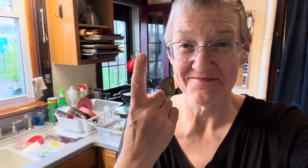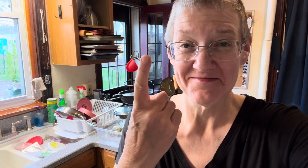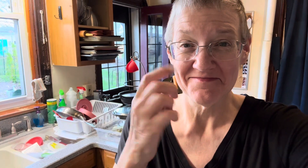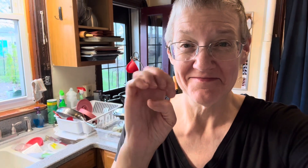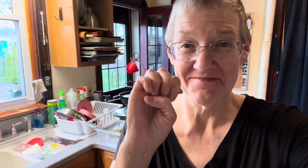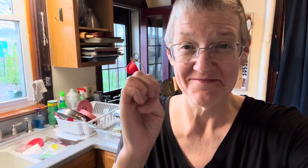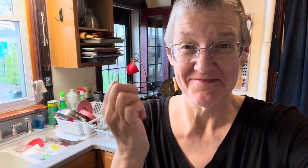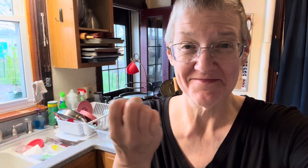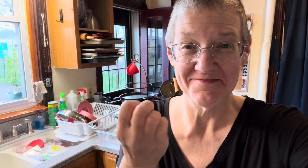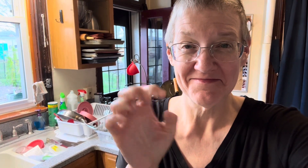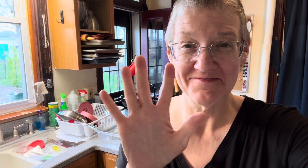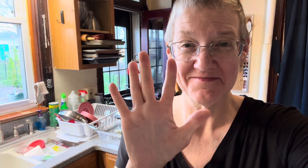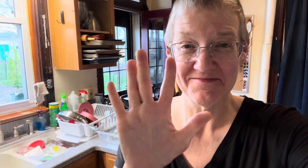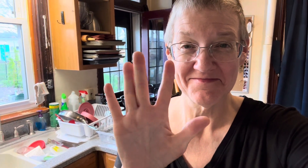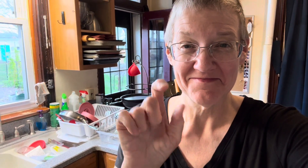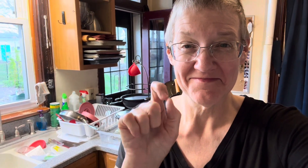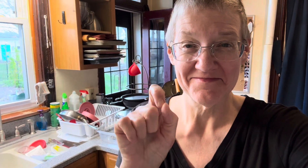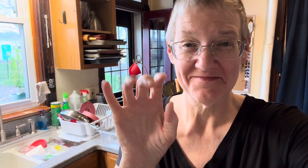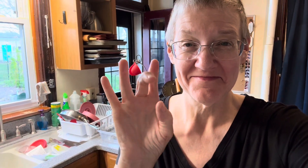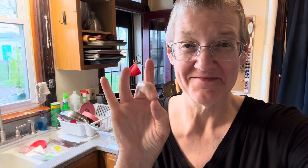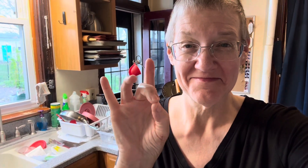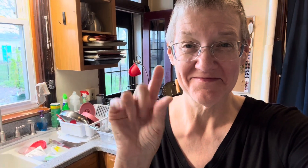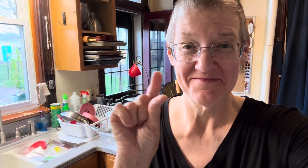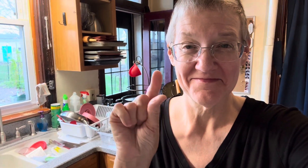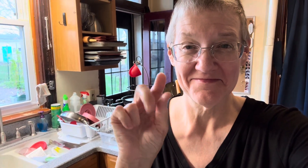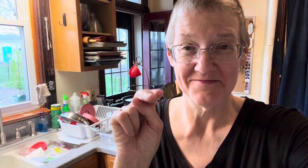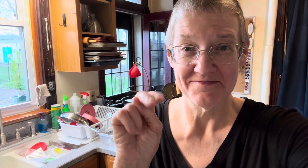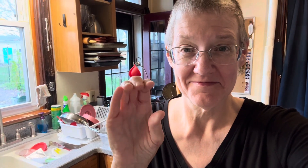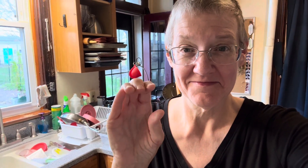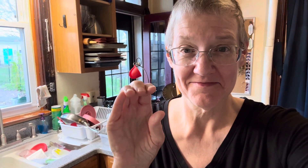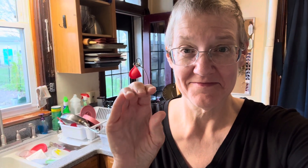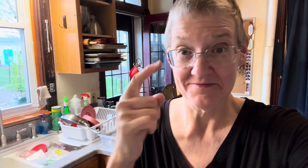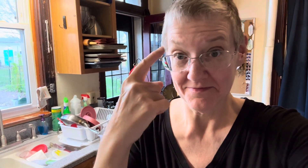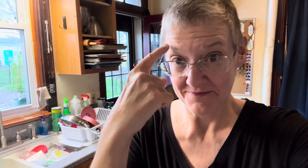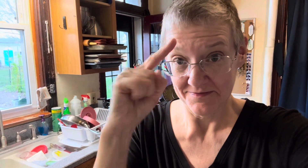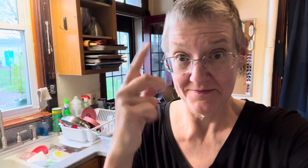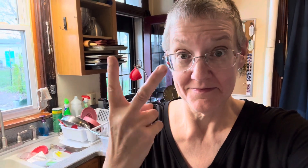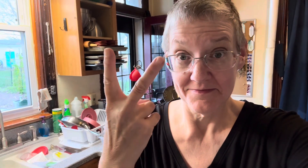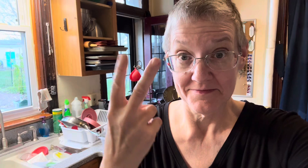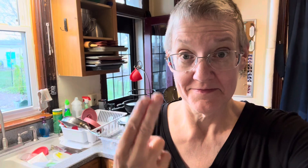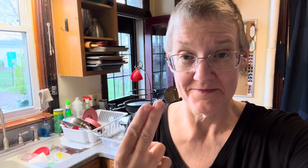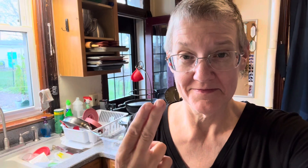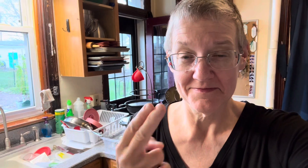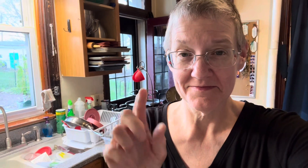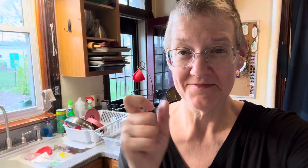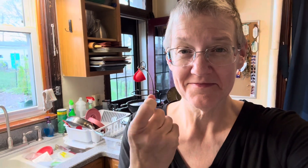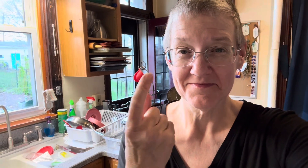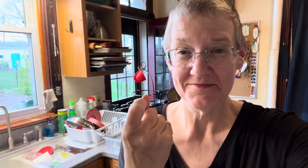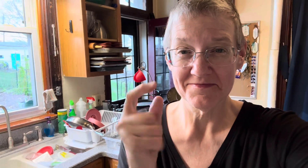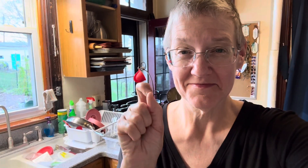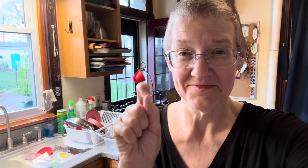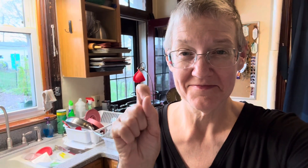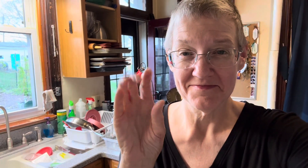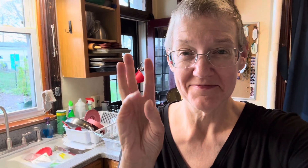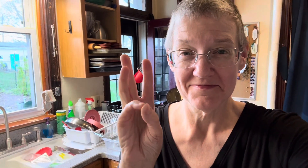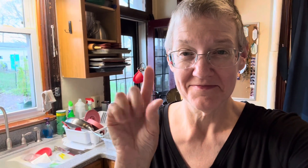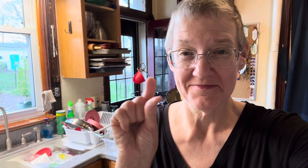So one enchilada is 5.8 grams of net carbs. And for Dale, he's having 2, which